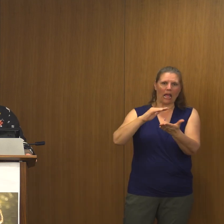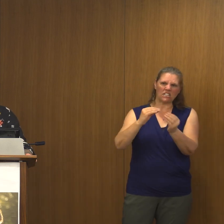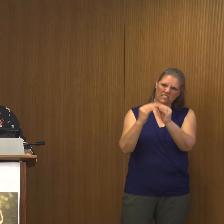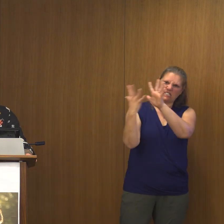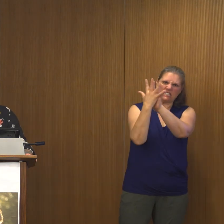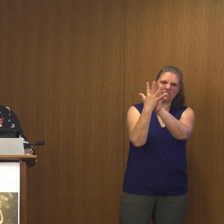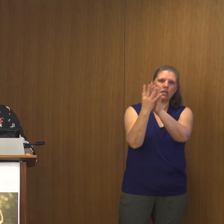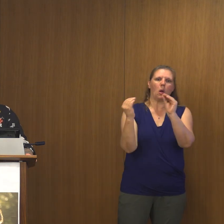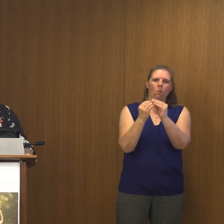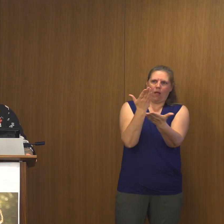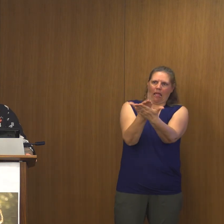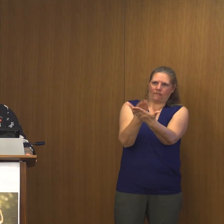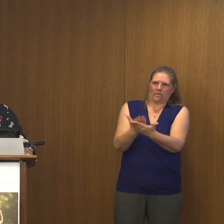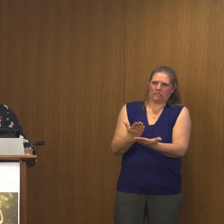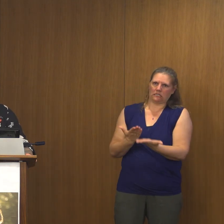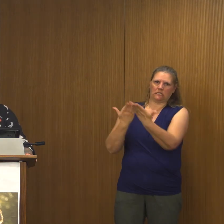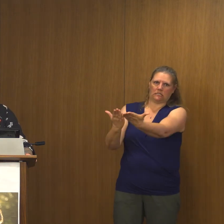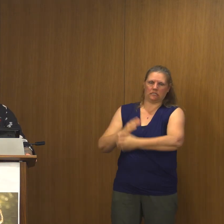basis.